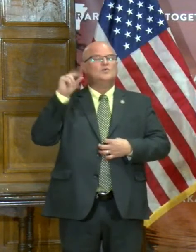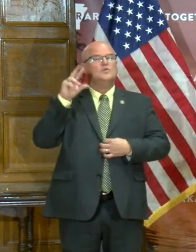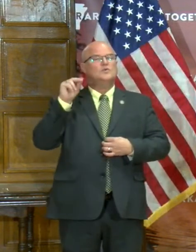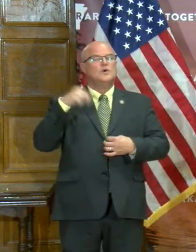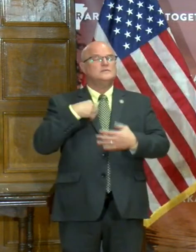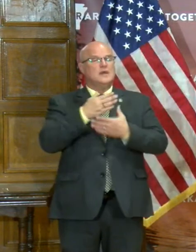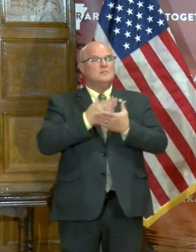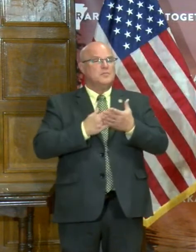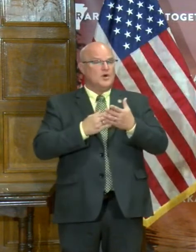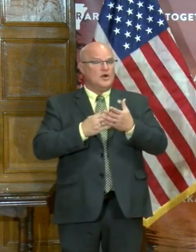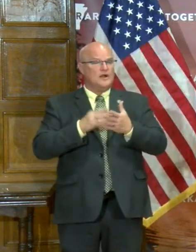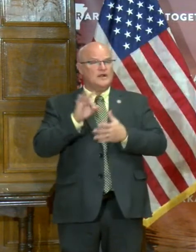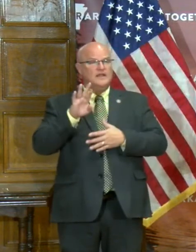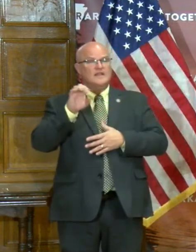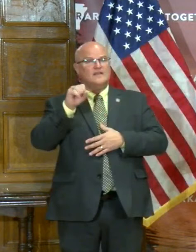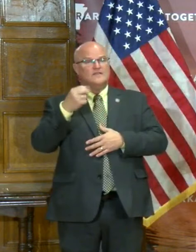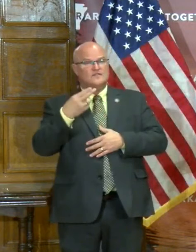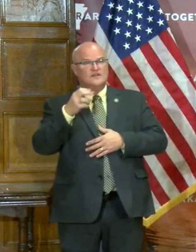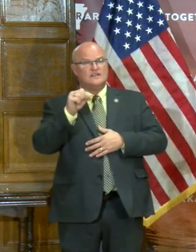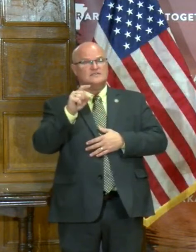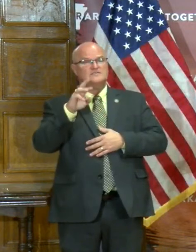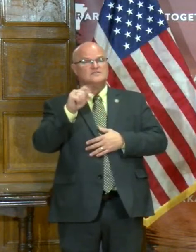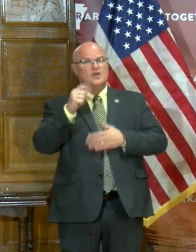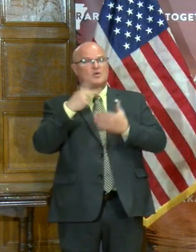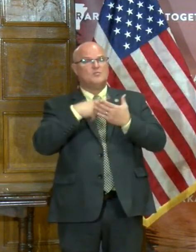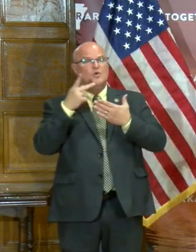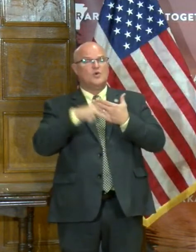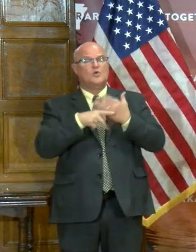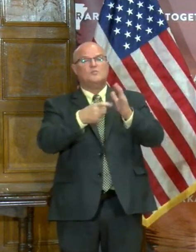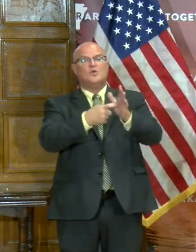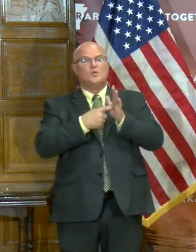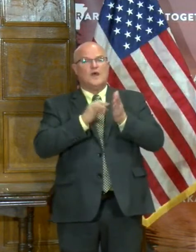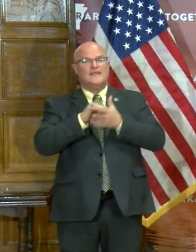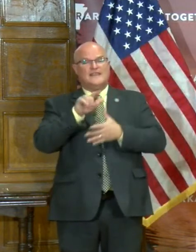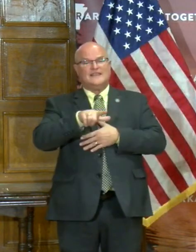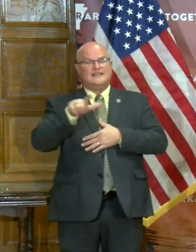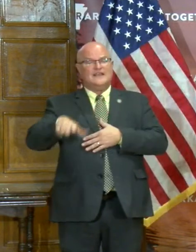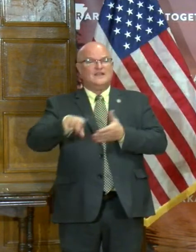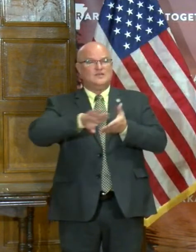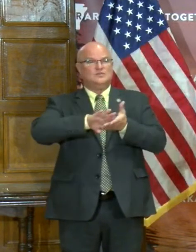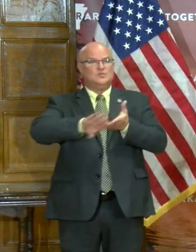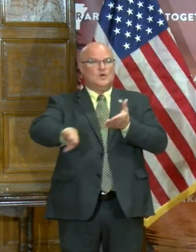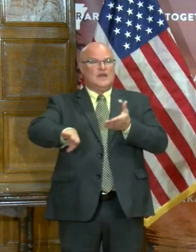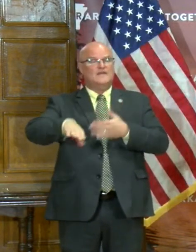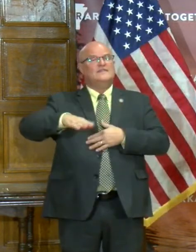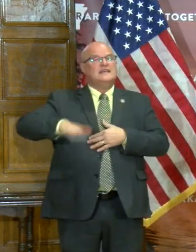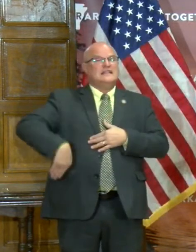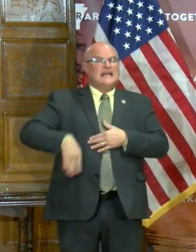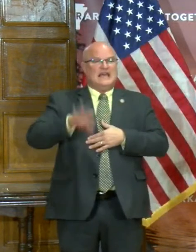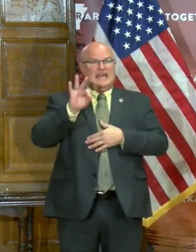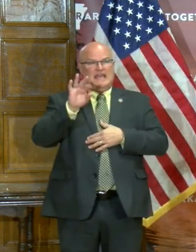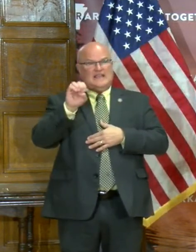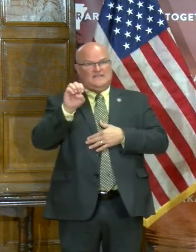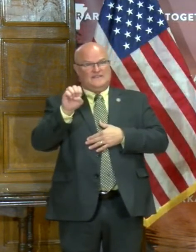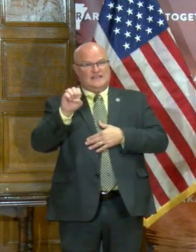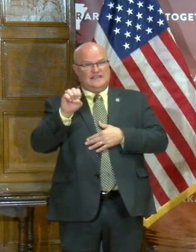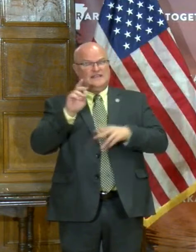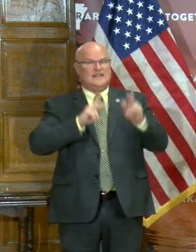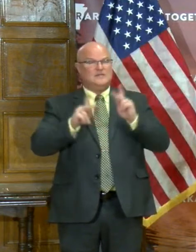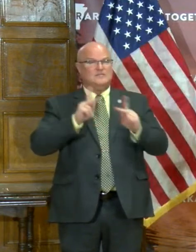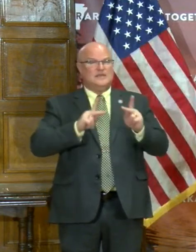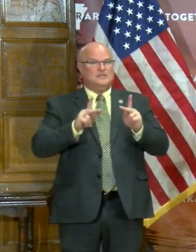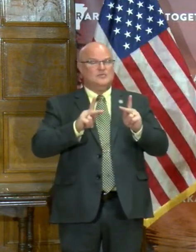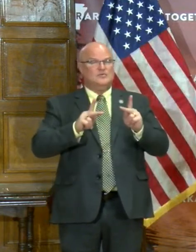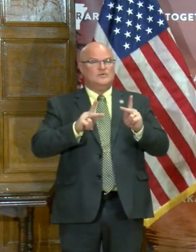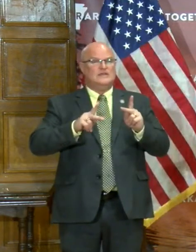that part of the Fresh Start program requirement for landlords is to waive their late fees that people have accrued on